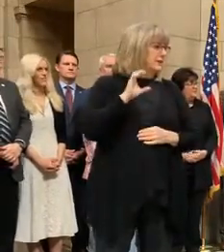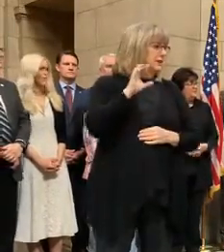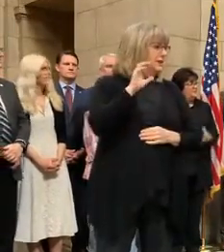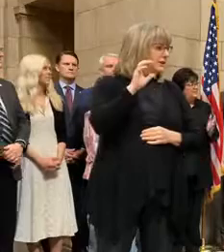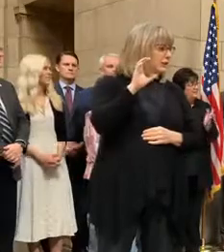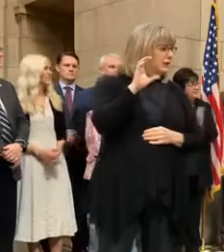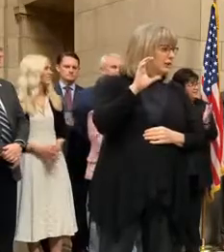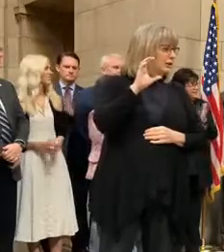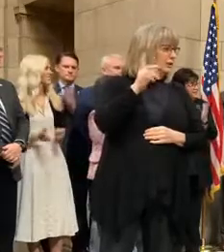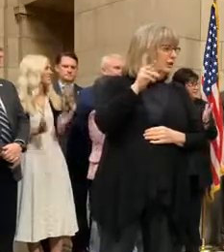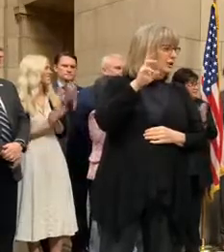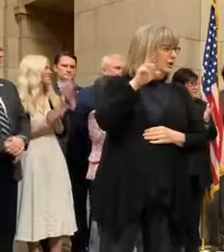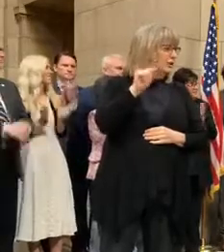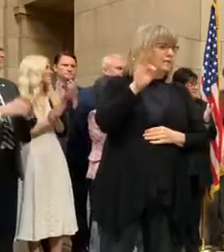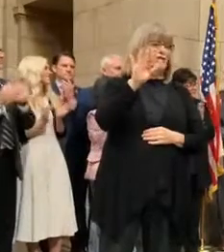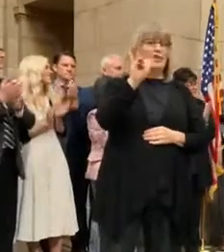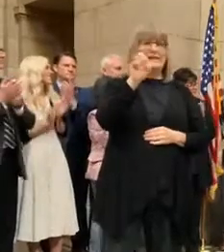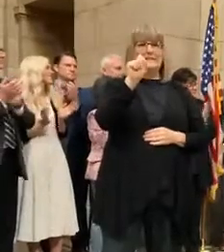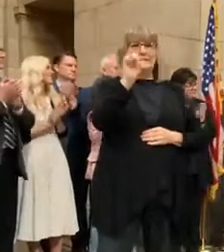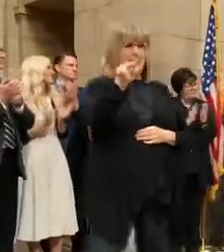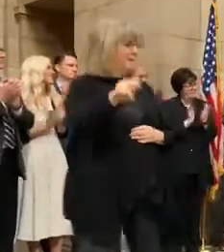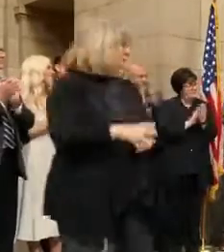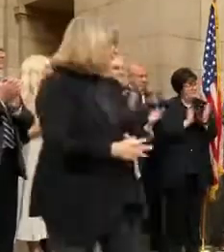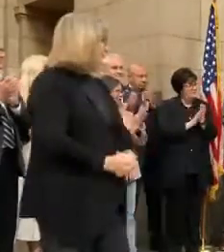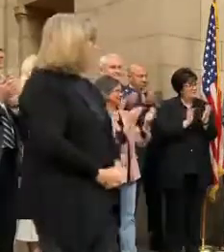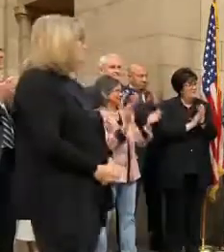Friesen. Senator Friesen?